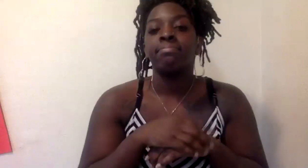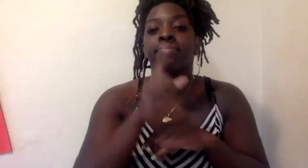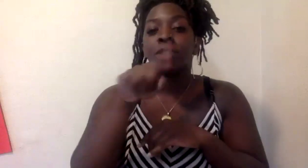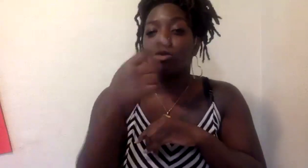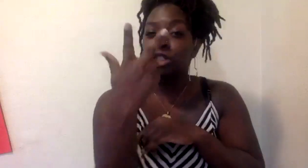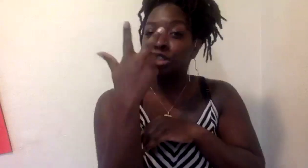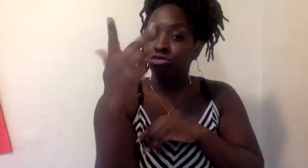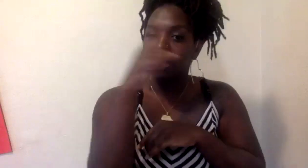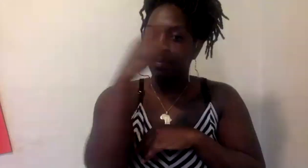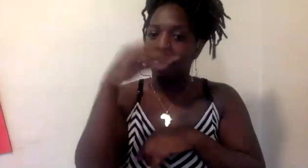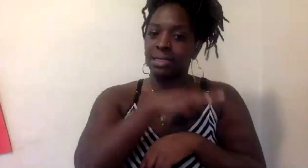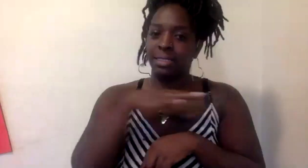work performance.